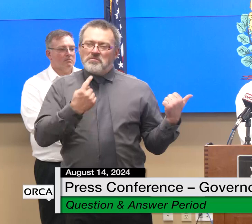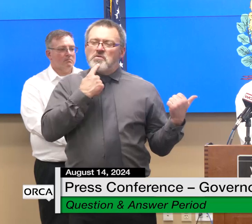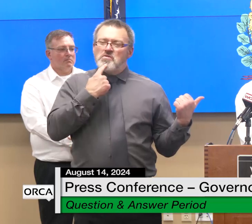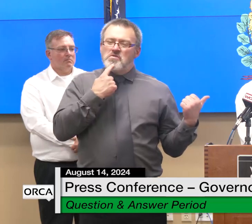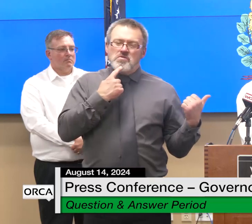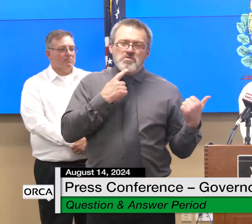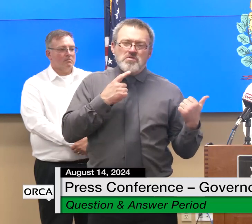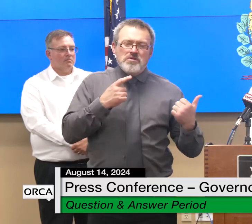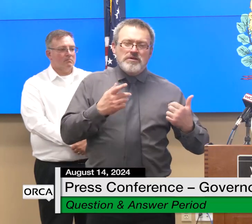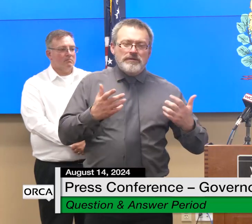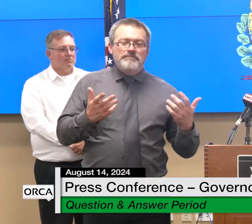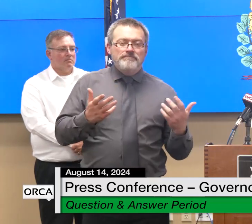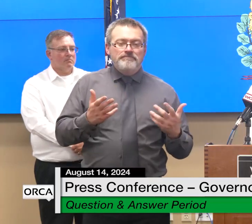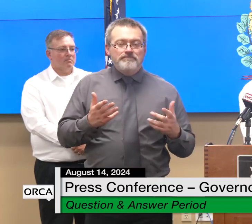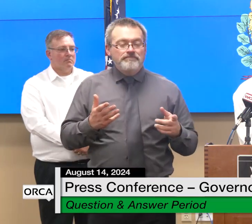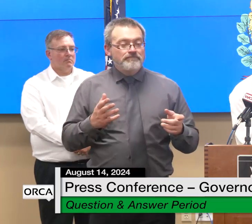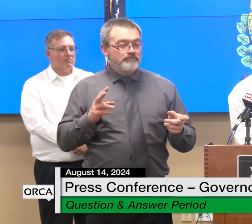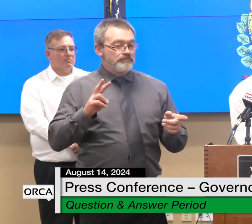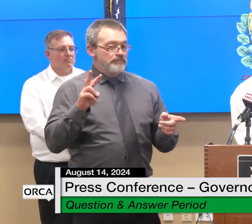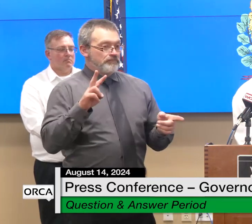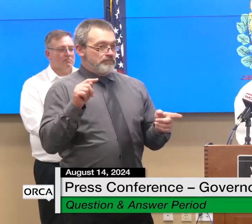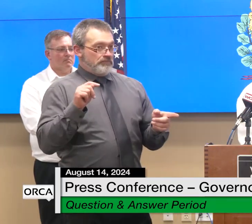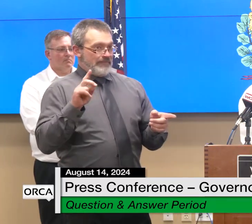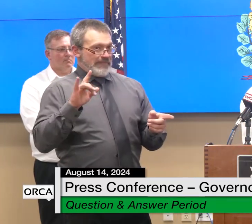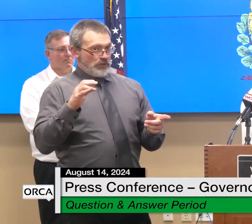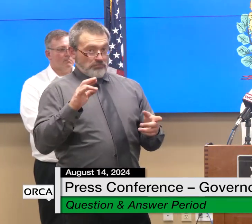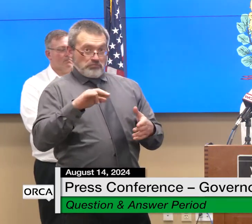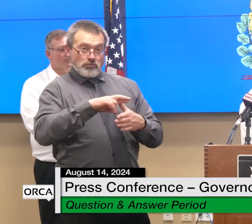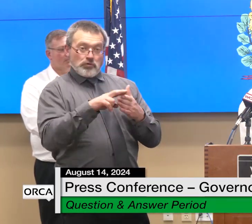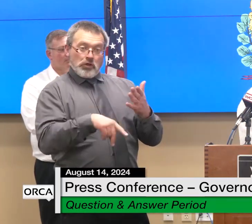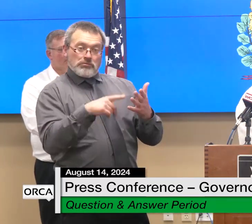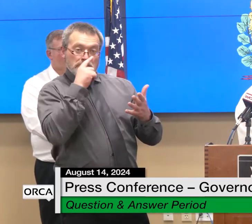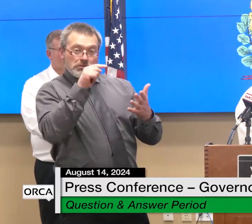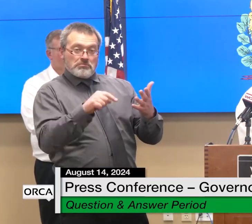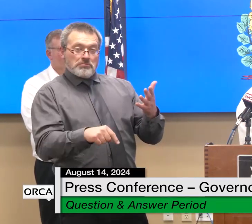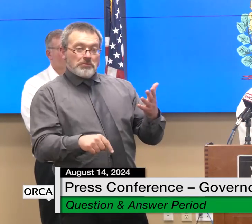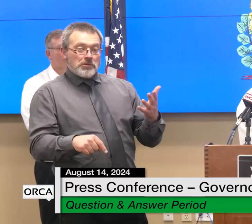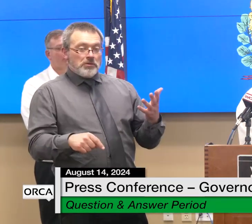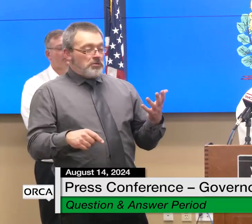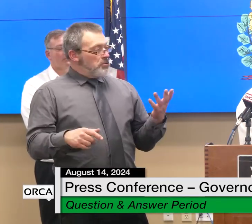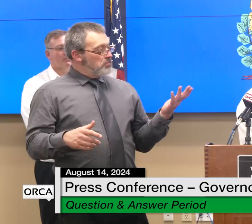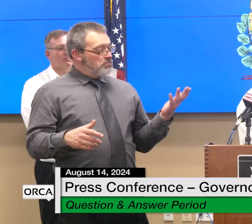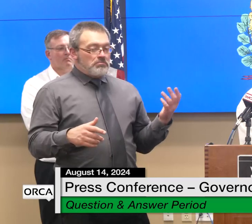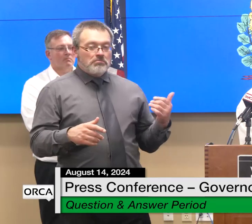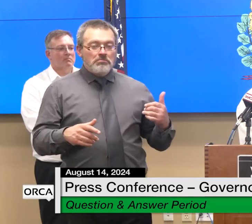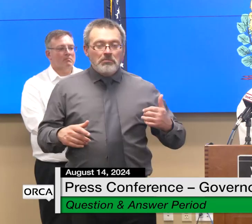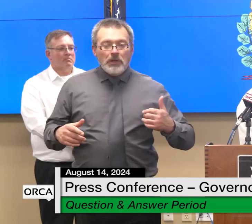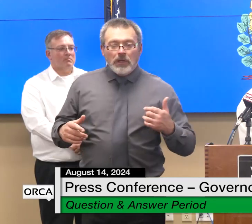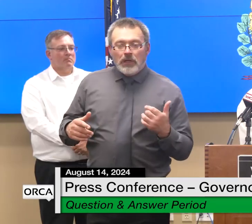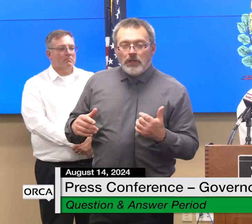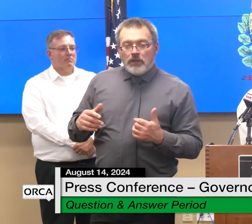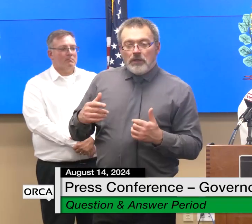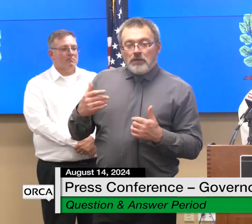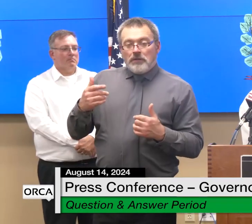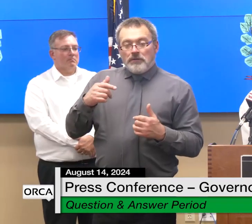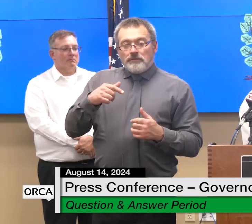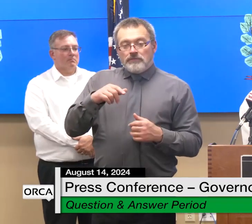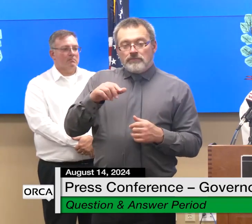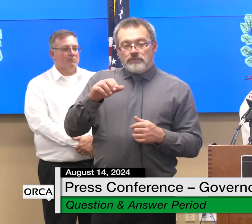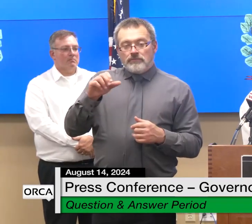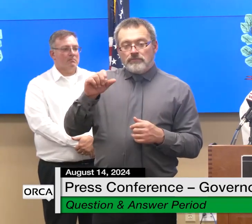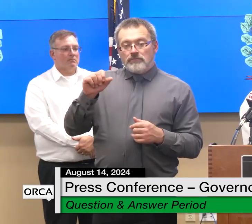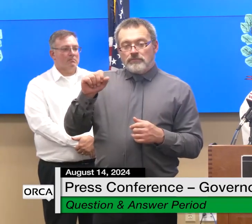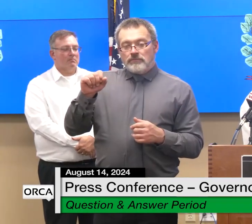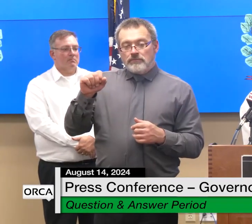about in the results? I mean, I know specifically we're really supporting Sterling Veteran Central and Elizabeth Brown and